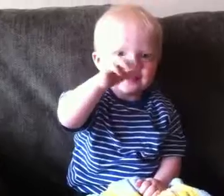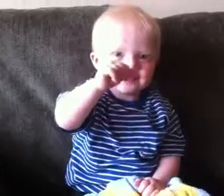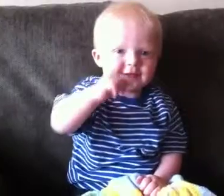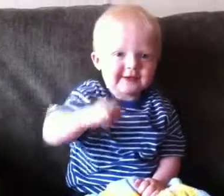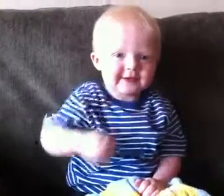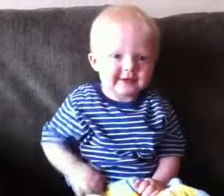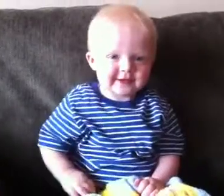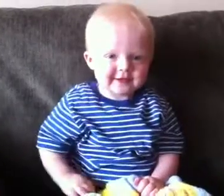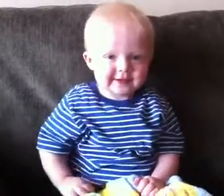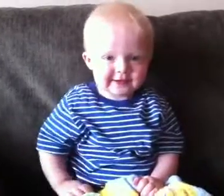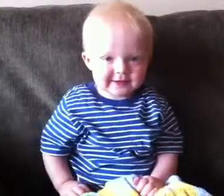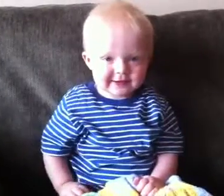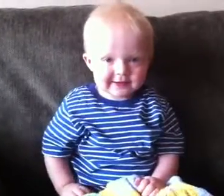And can you show me diaper?